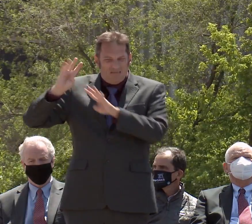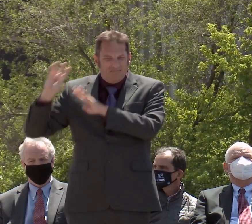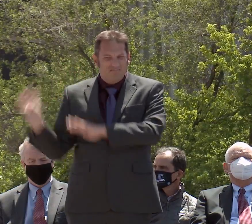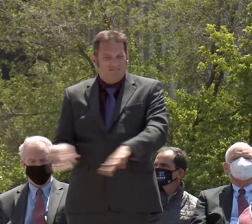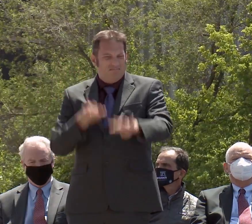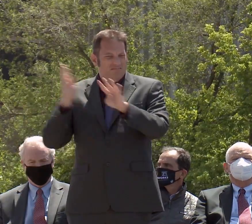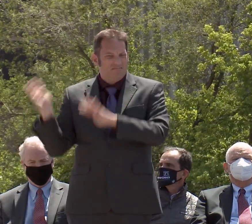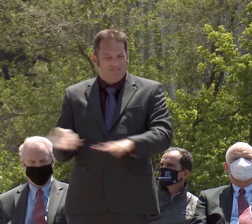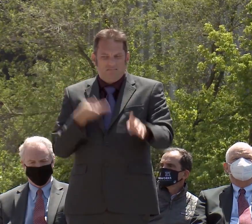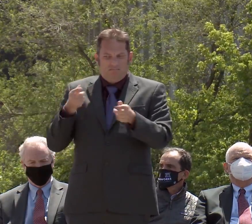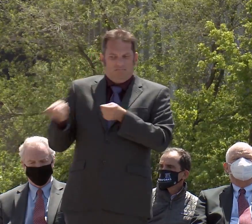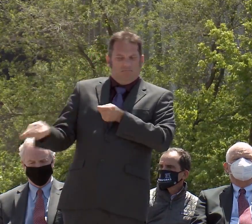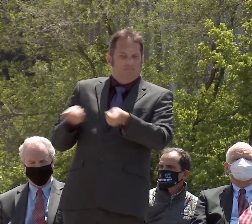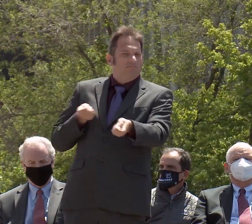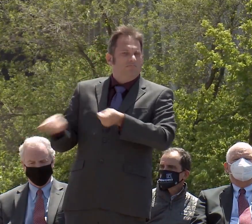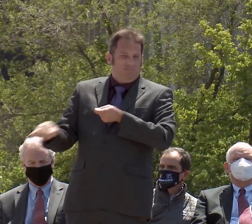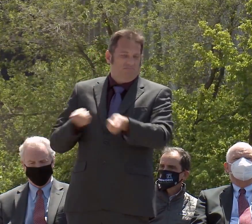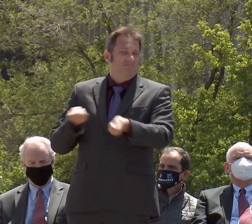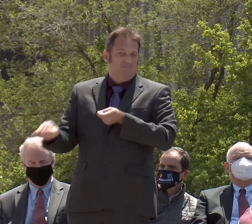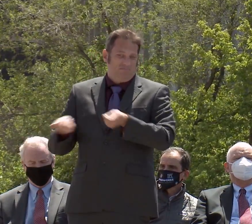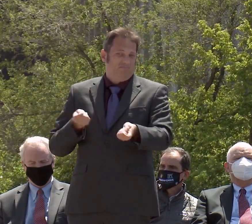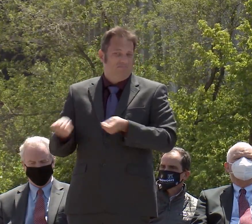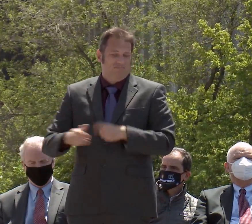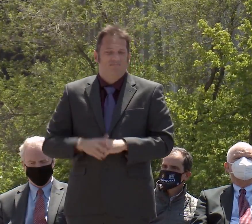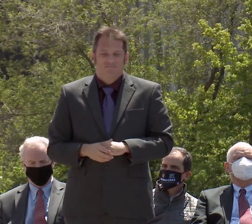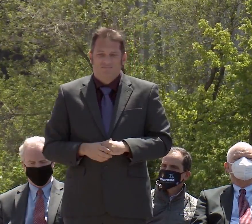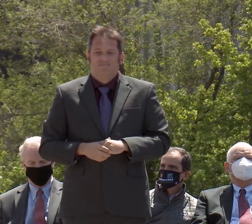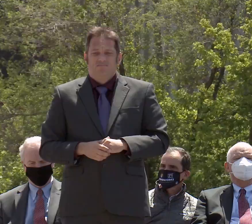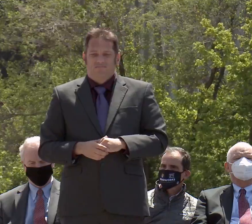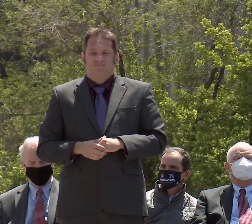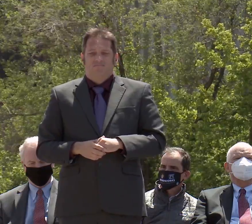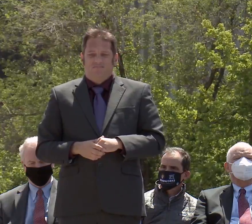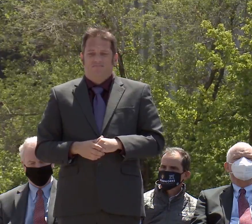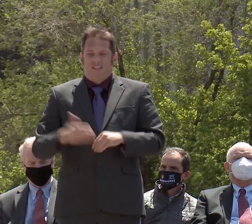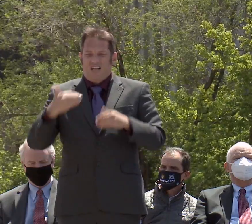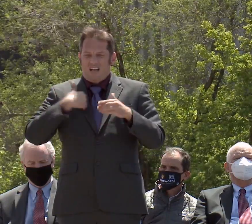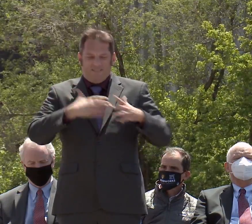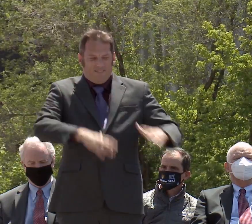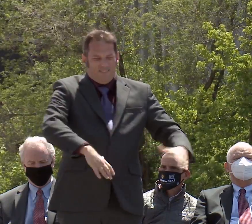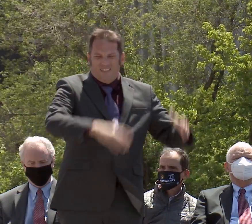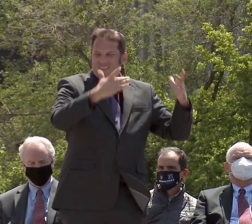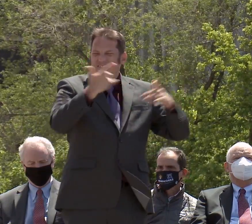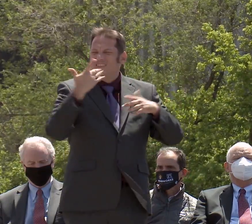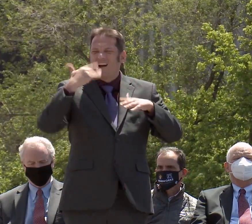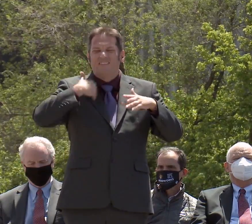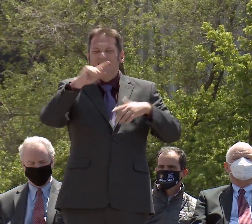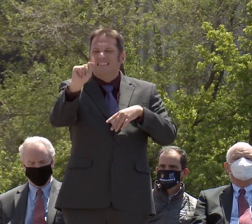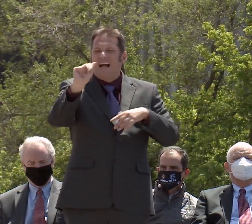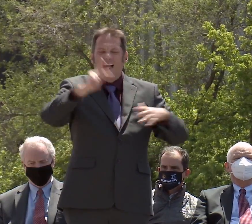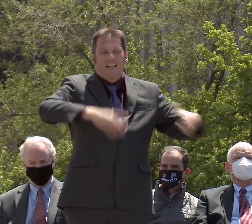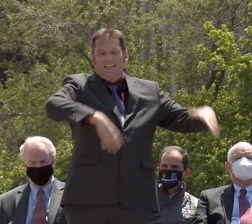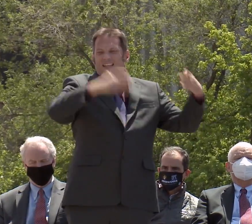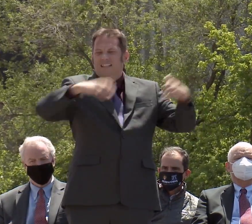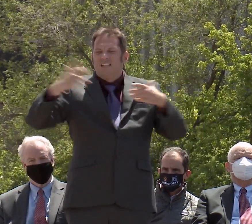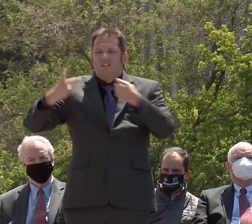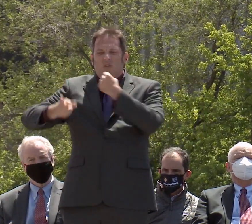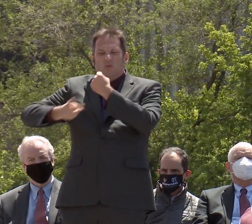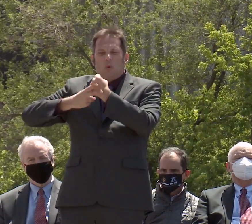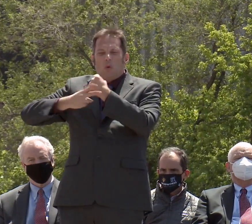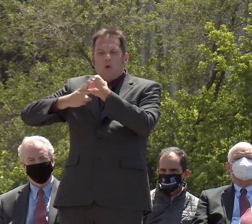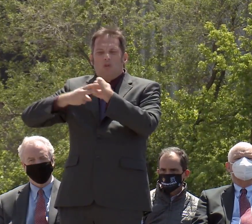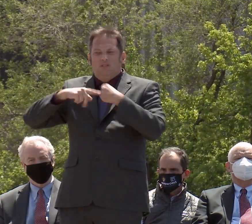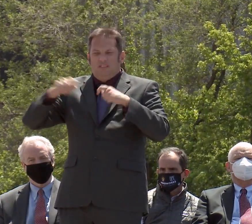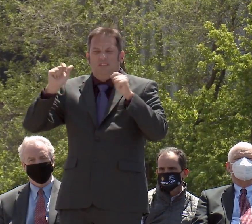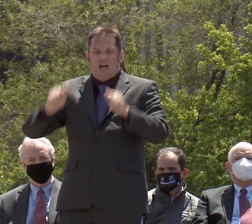weather equalization storage tanks have been installed. These tanks will be able to handle excess flows into the plant